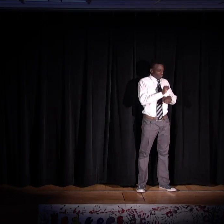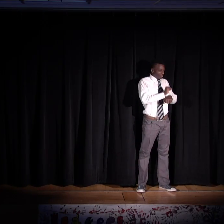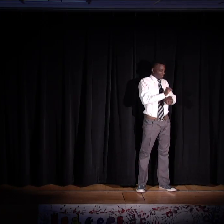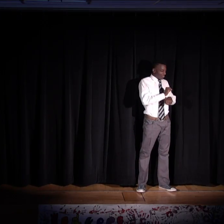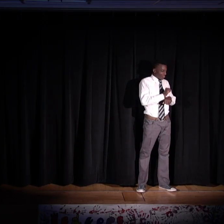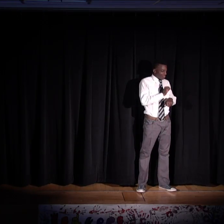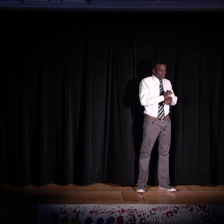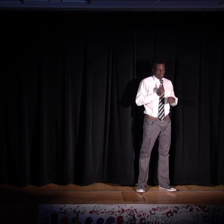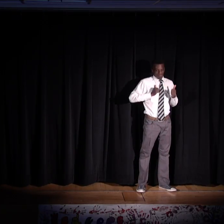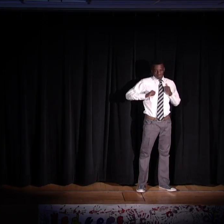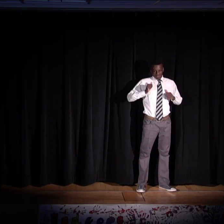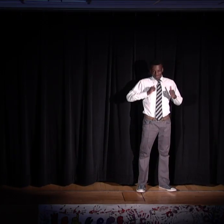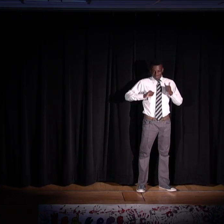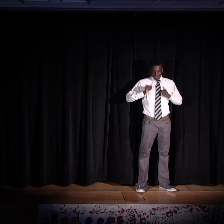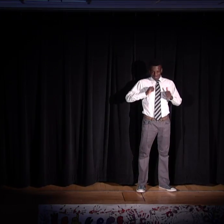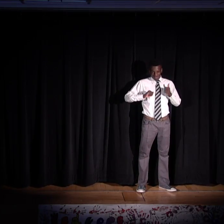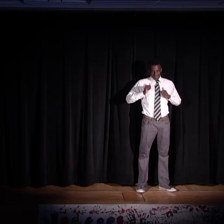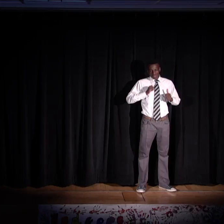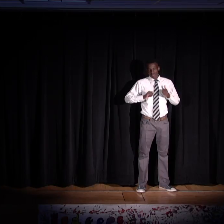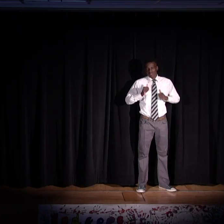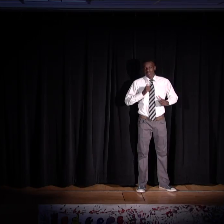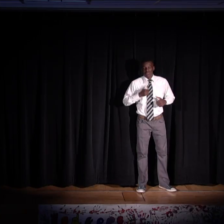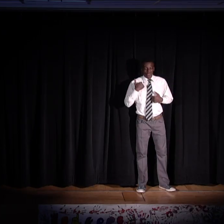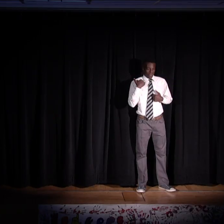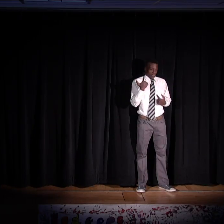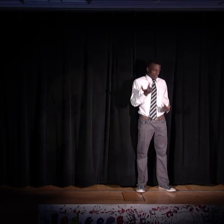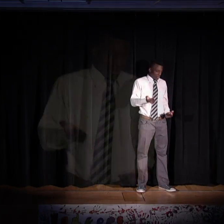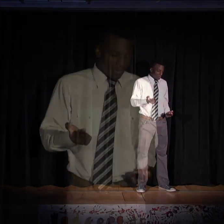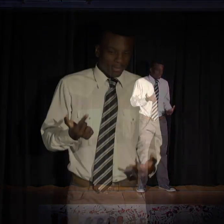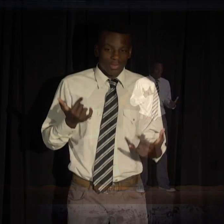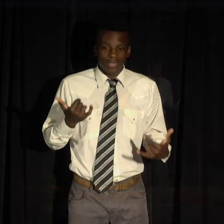Hope you're enjoying those few about deaf people working.